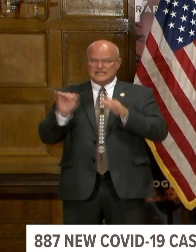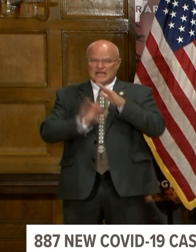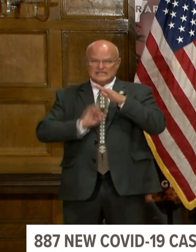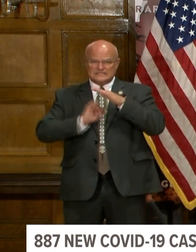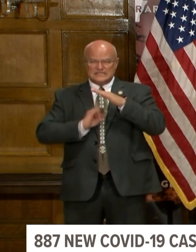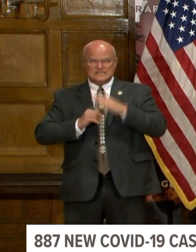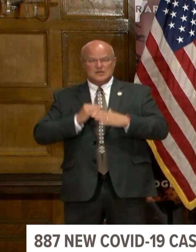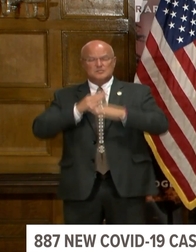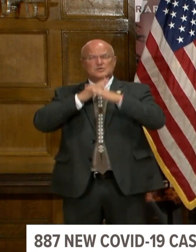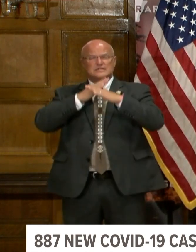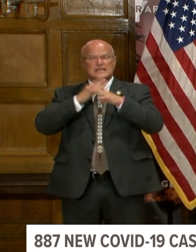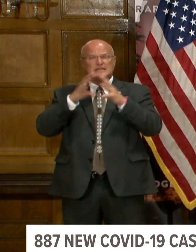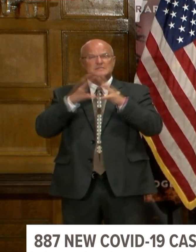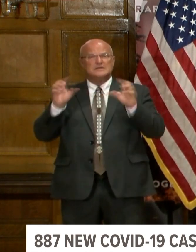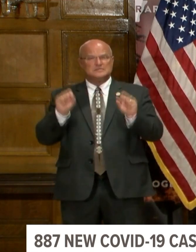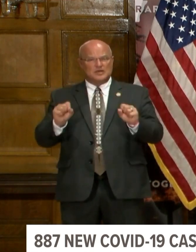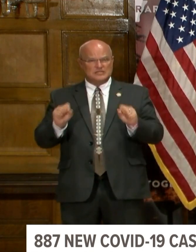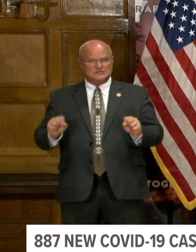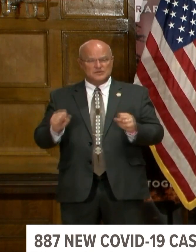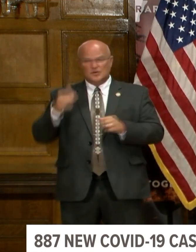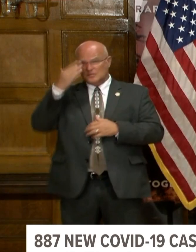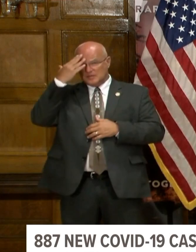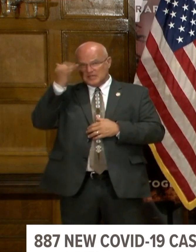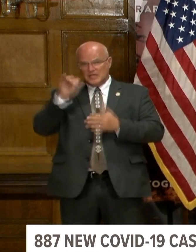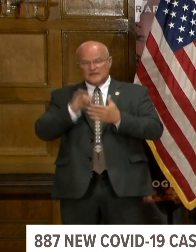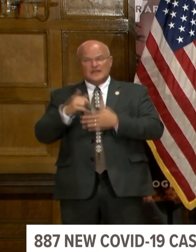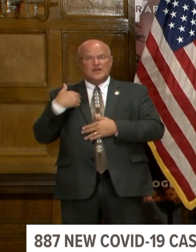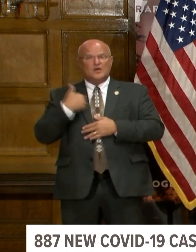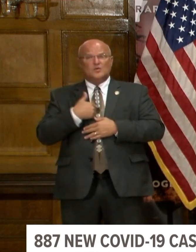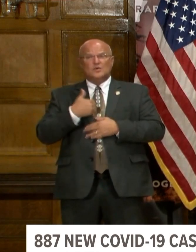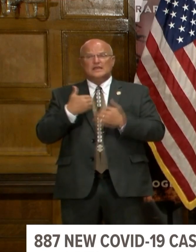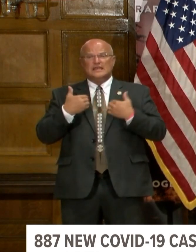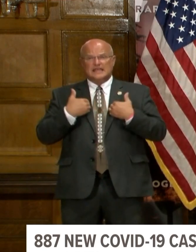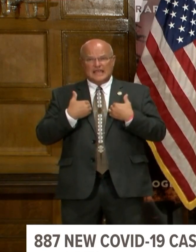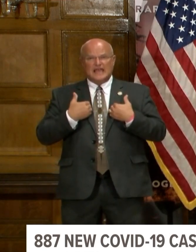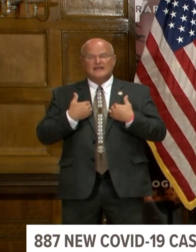and protecting them as much as possible. And because of that, we have